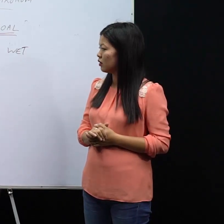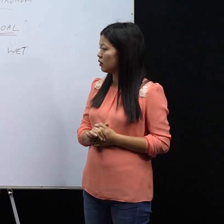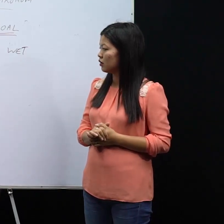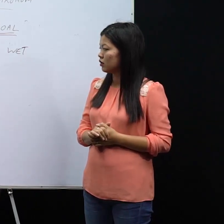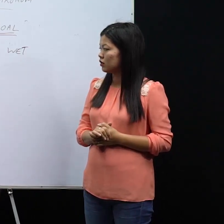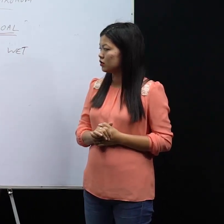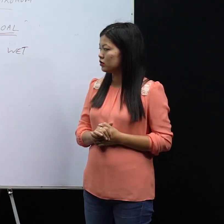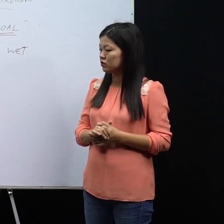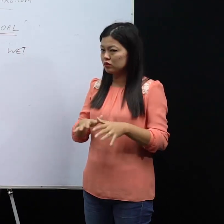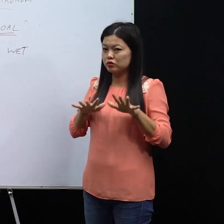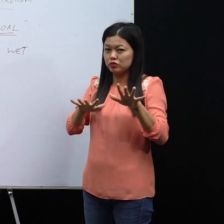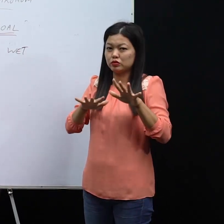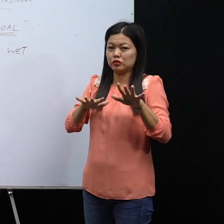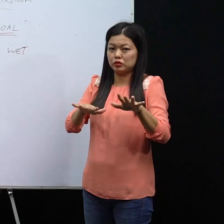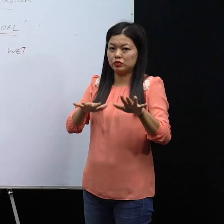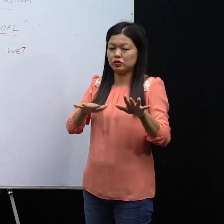earthquake,